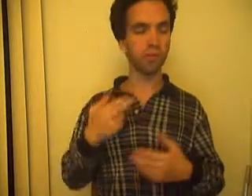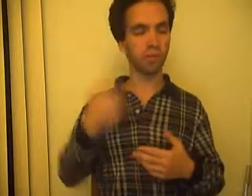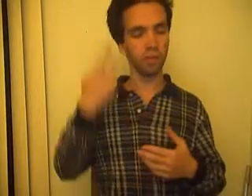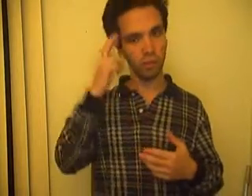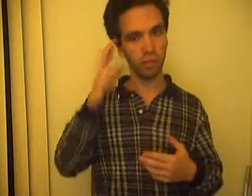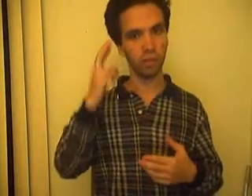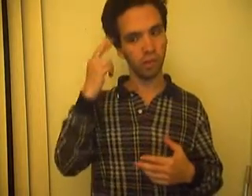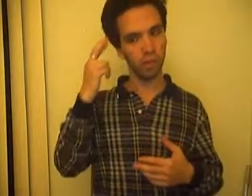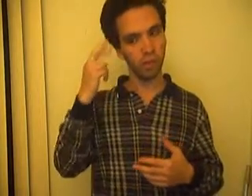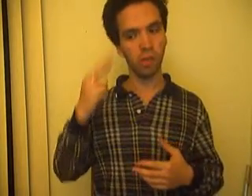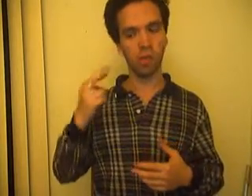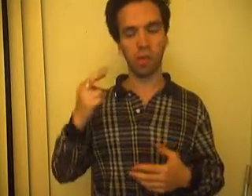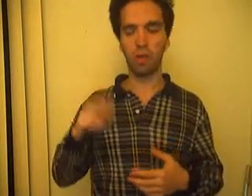reason